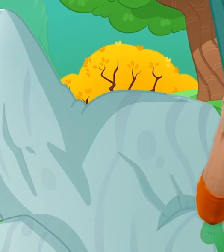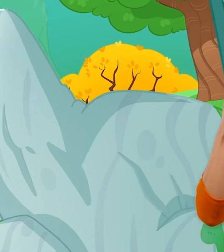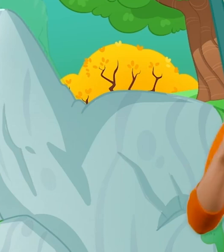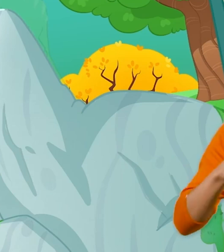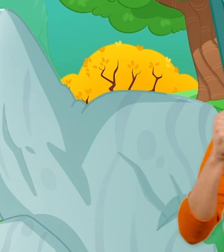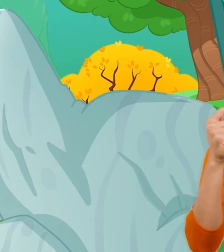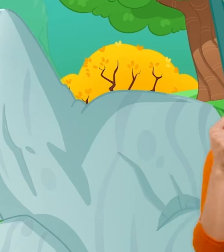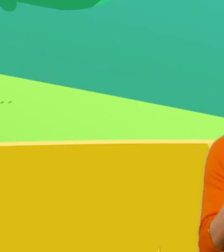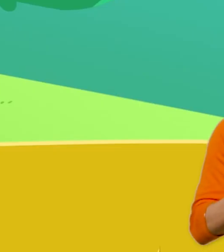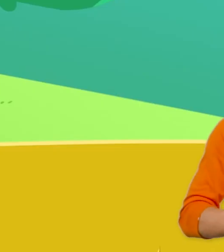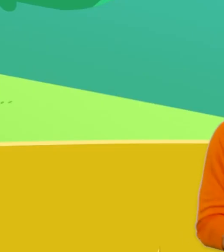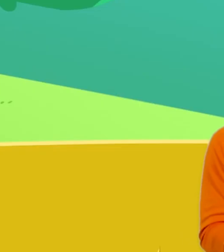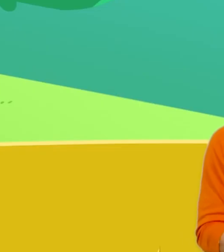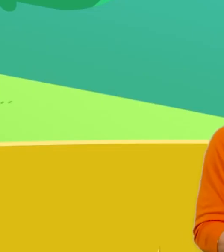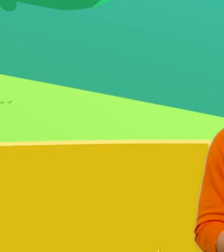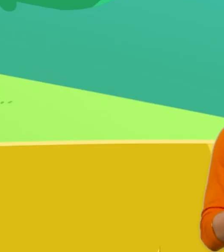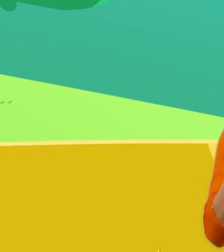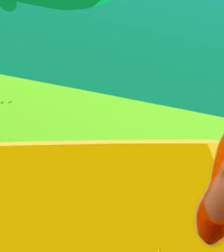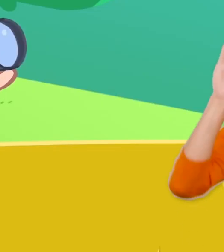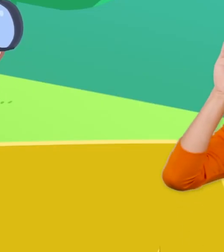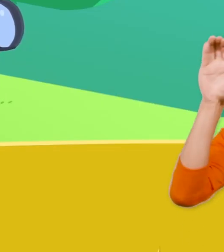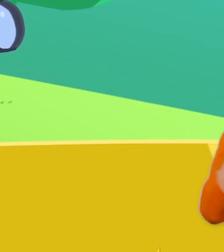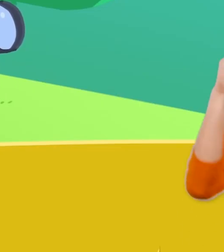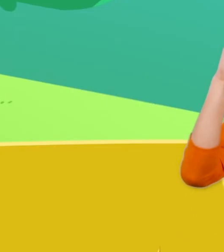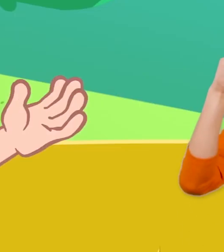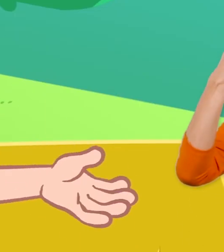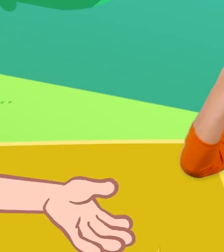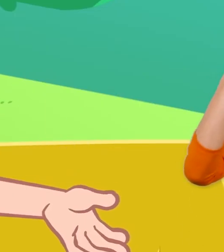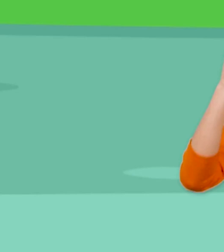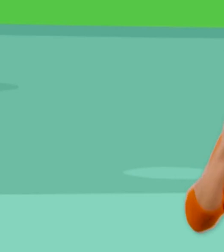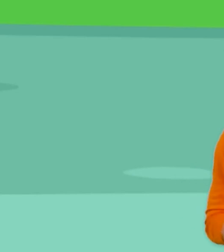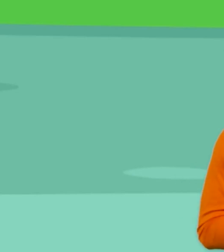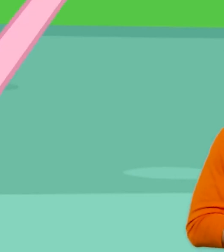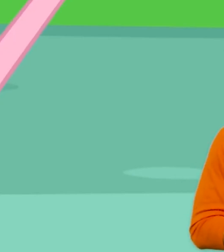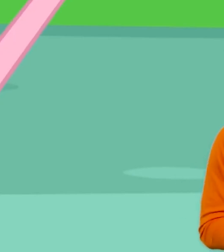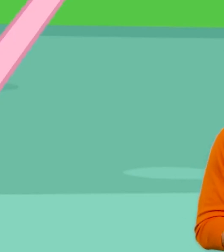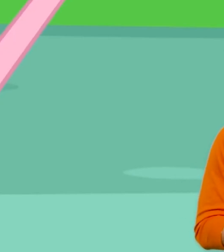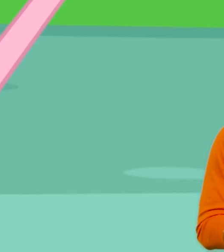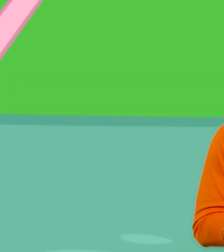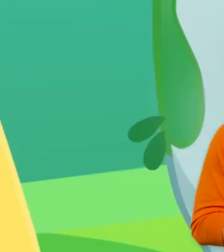That's too bad. I really wanted to take a picture of a chameleon.